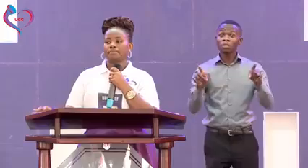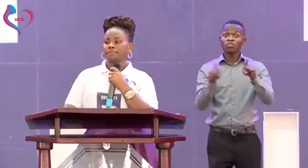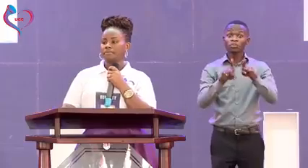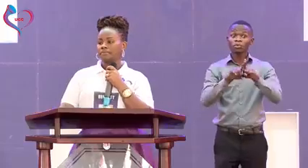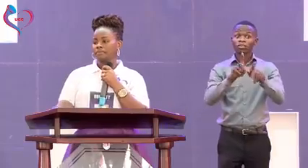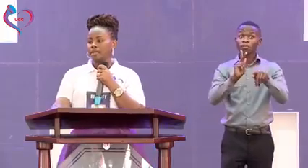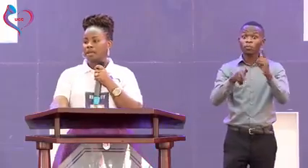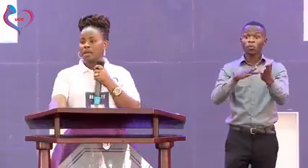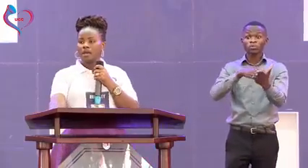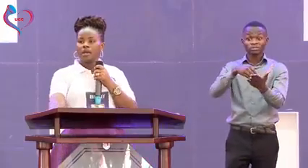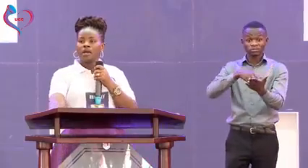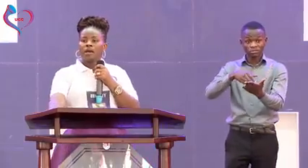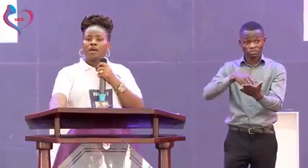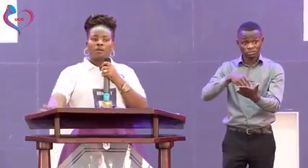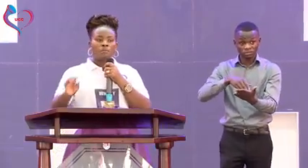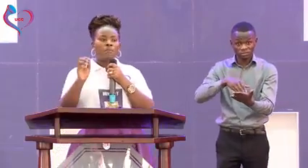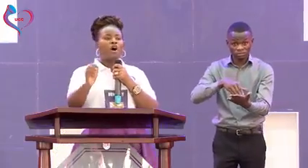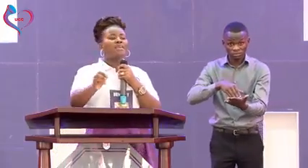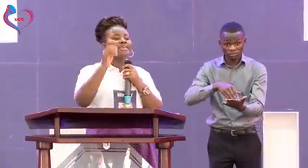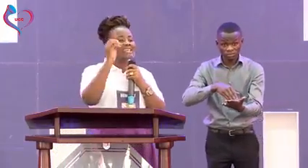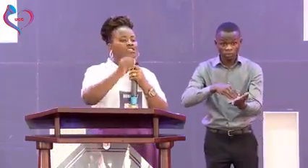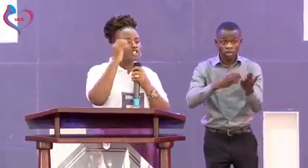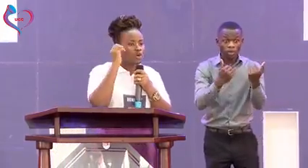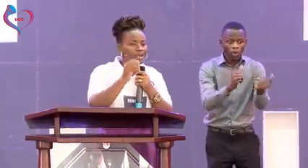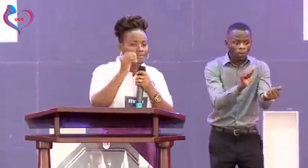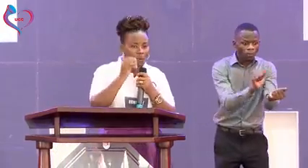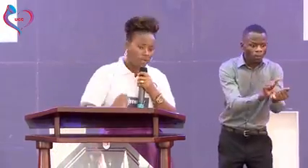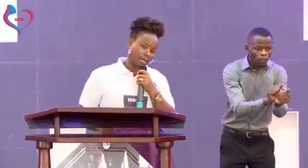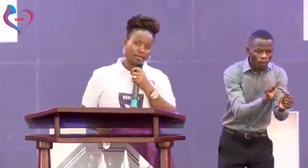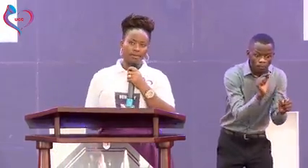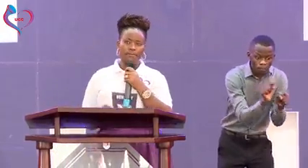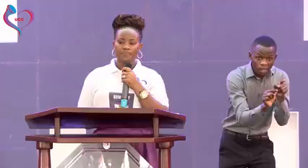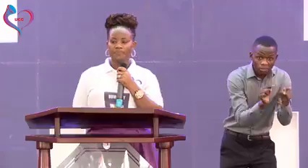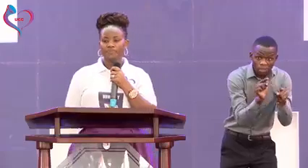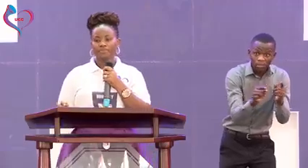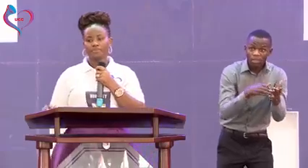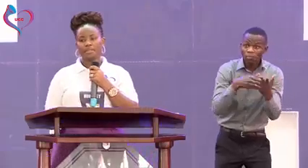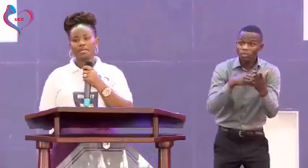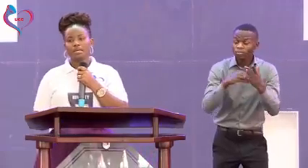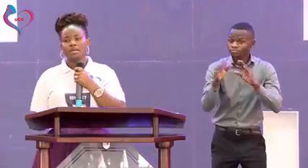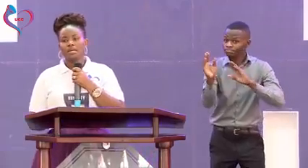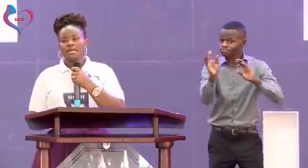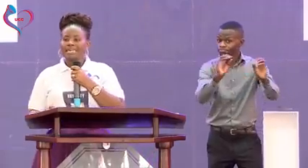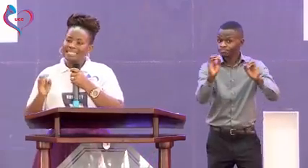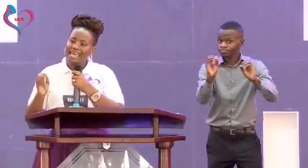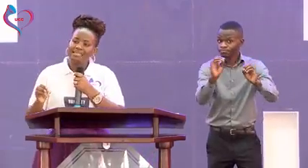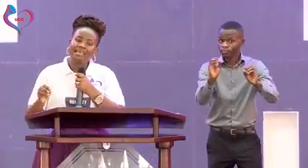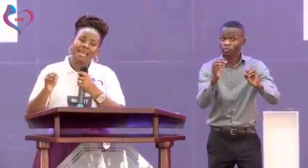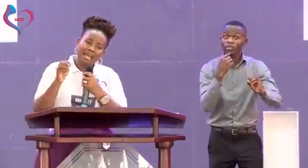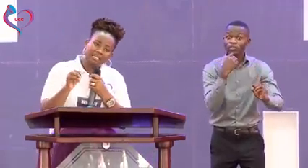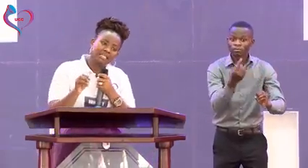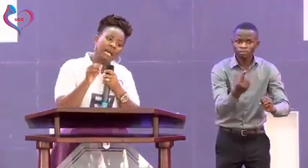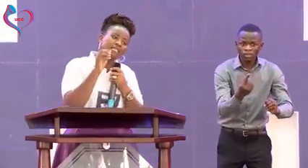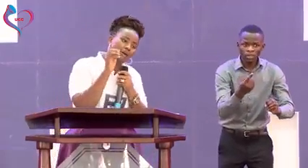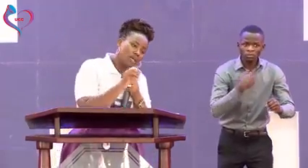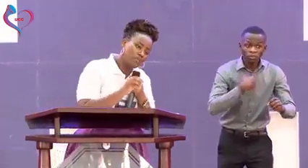weak. Eri abanafu. Paul does not condemn the weak. Paulo tanenya munafu. He says,